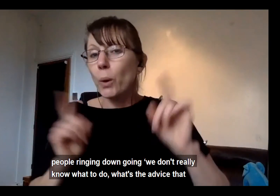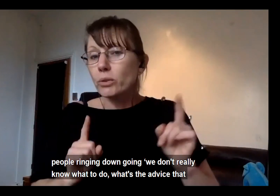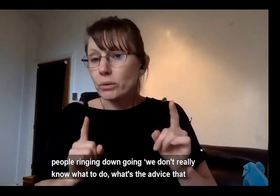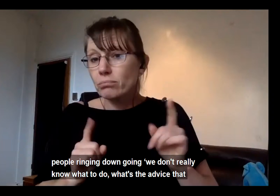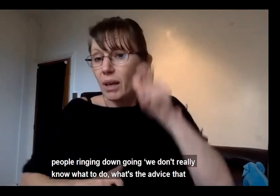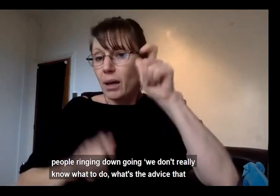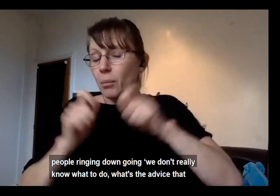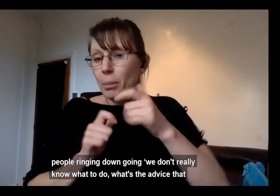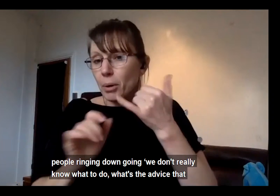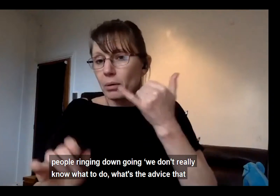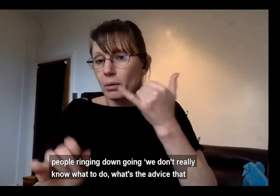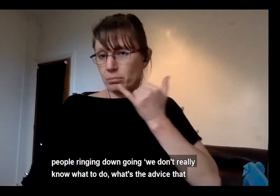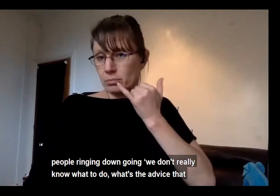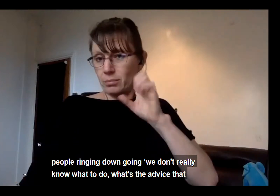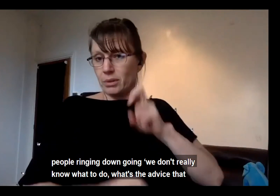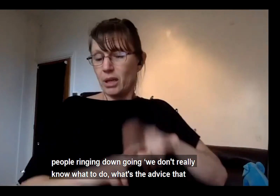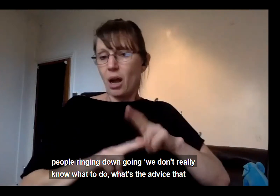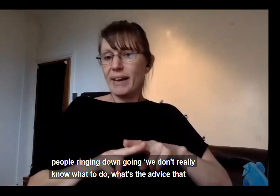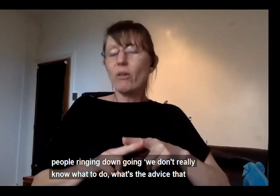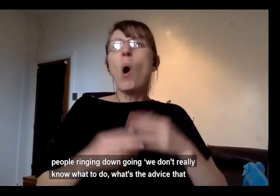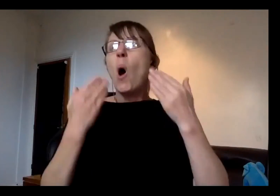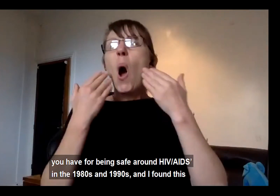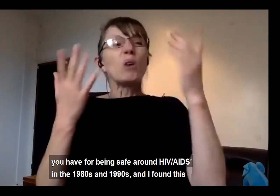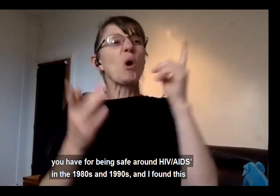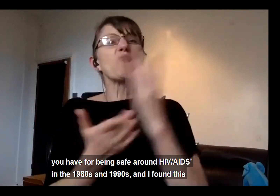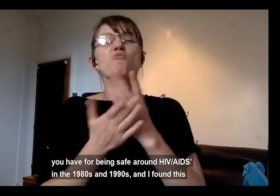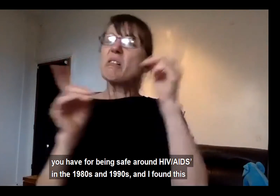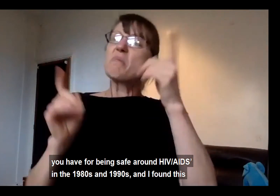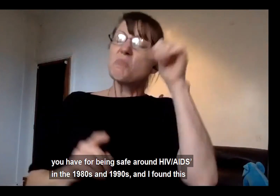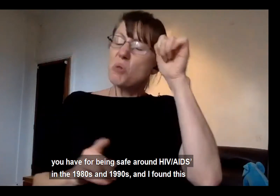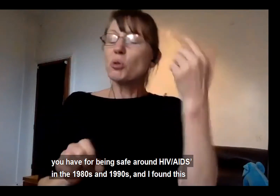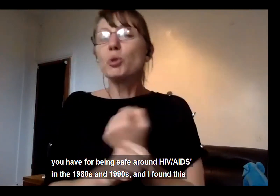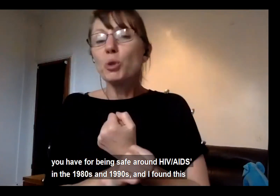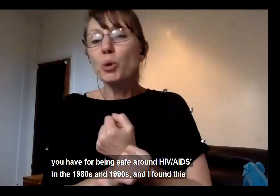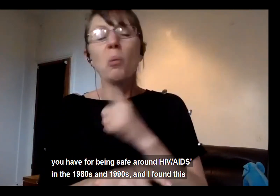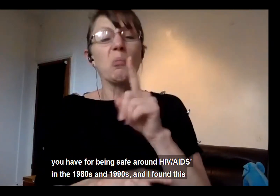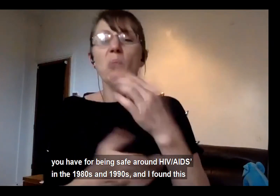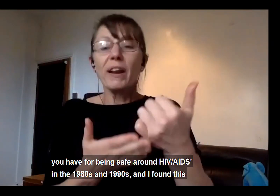ringing down going, we don't really know what to do. What's the advice that you have for